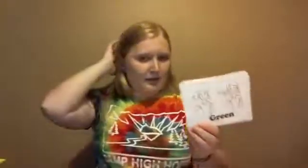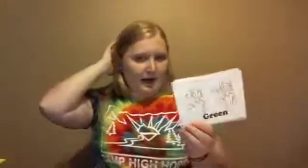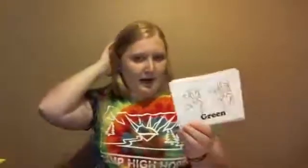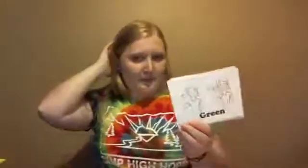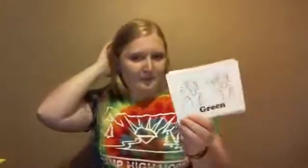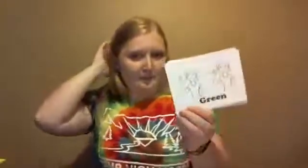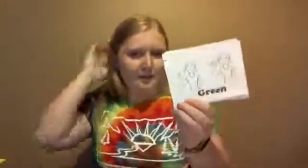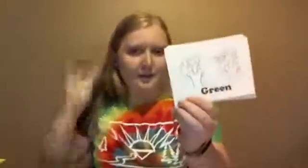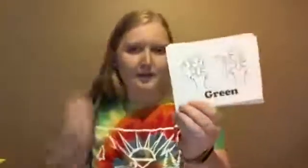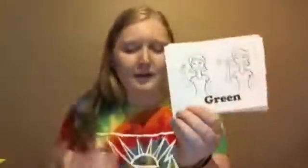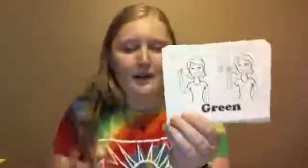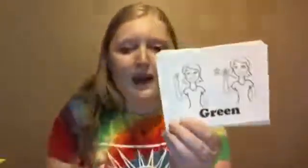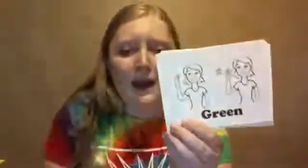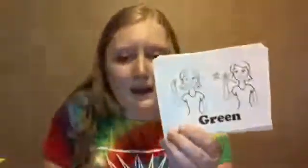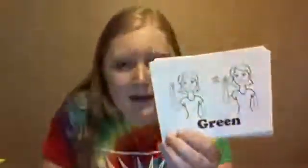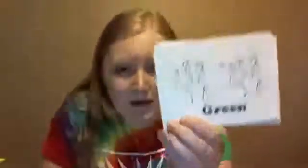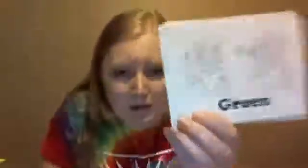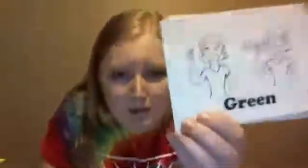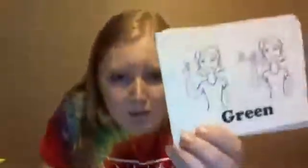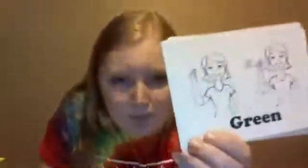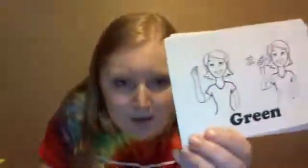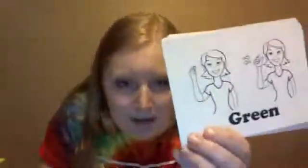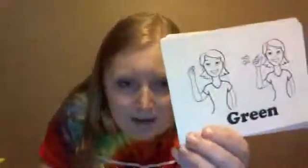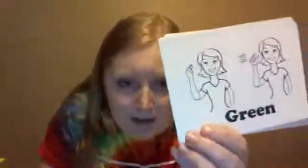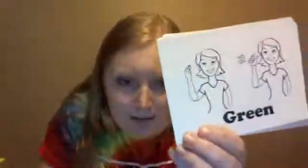Okay. And now green,